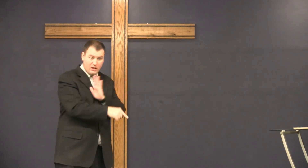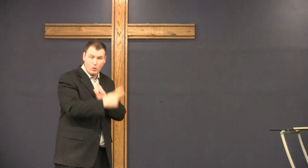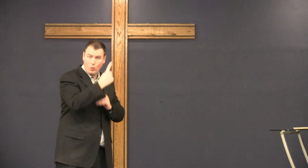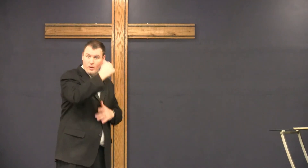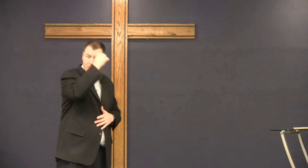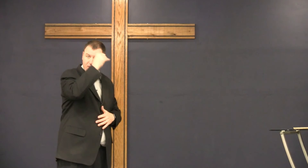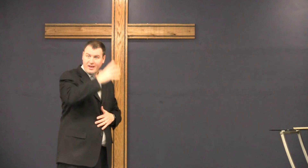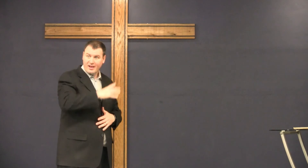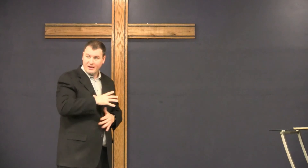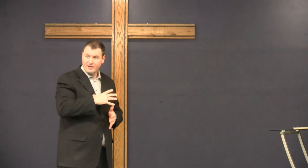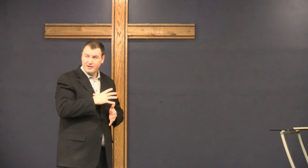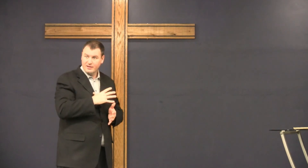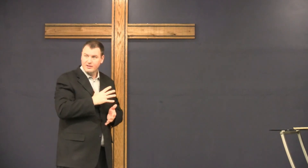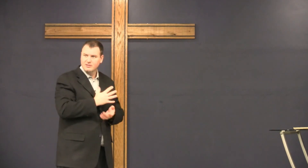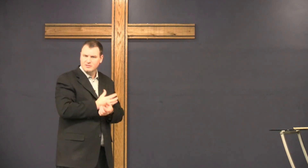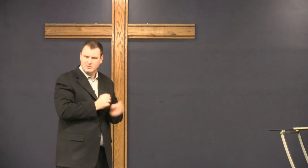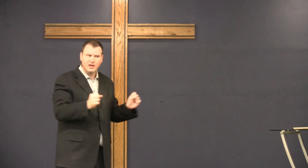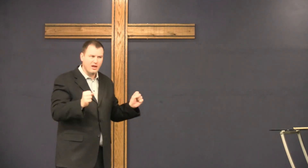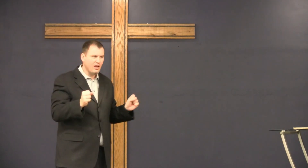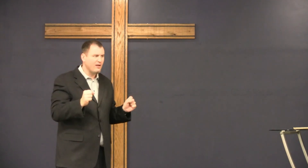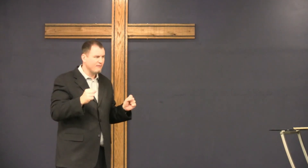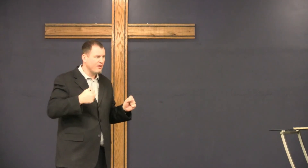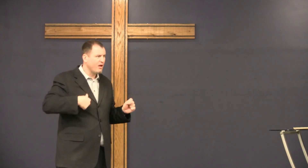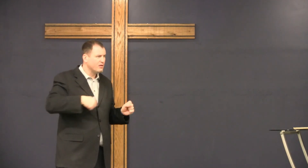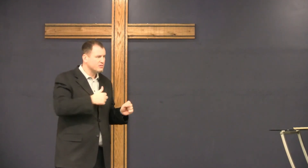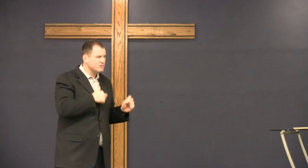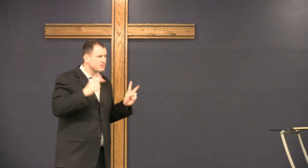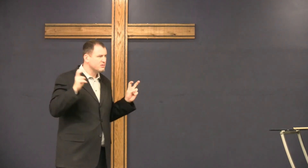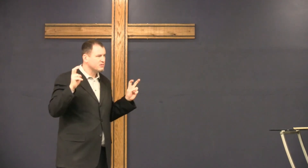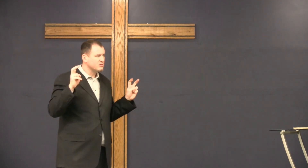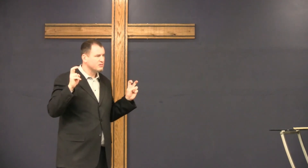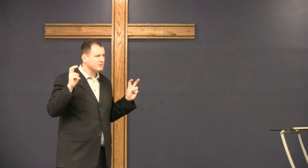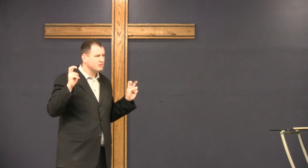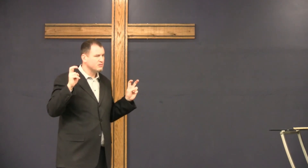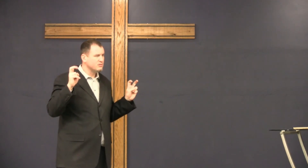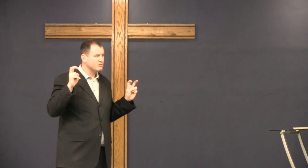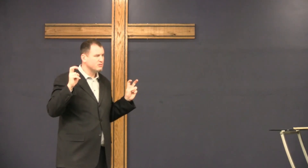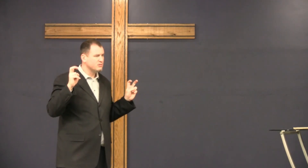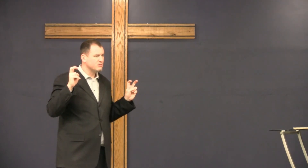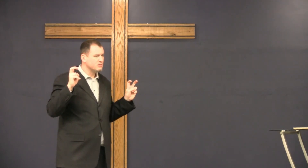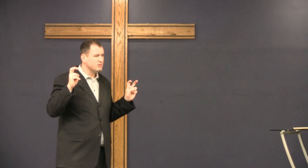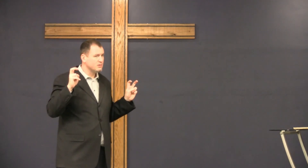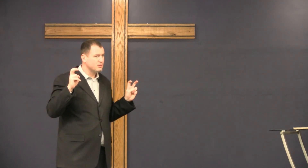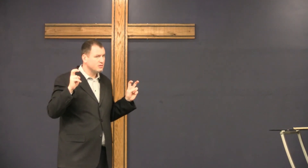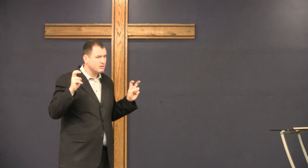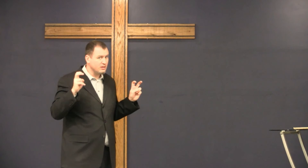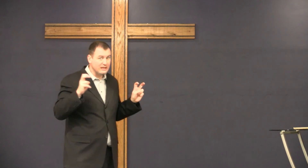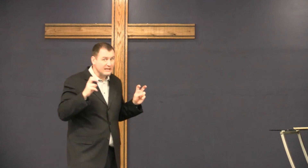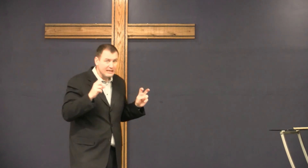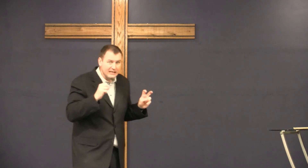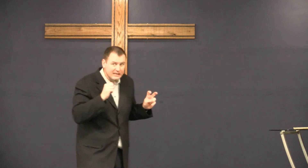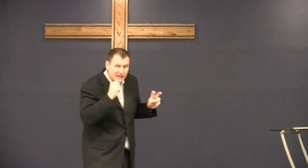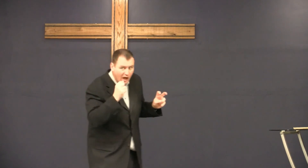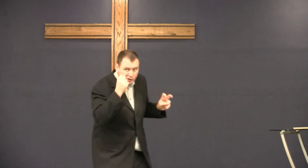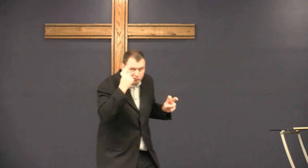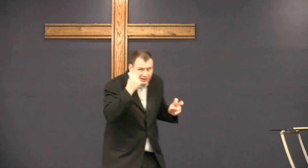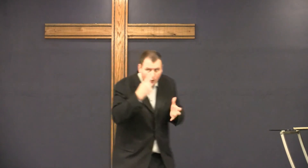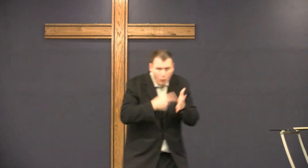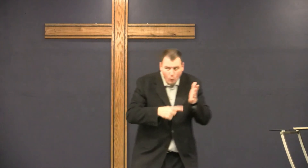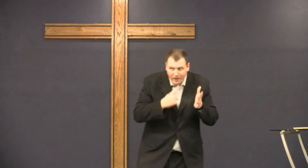So he says this, let's kill one man to save us all, really, It's almost like that, but